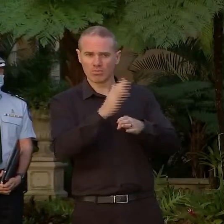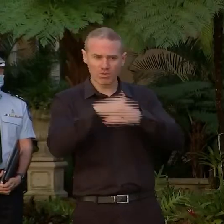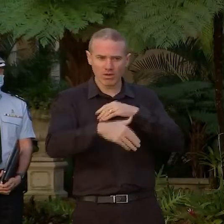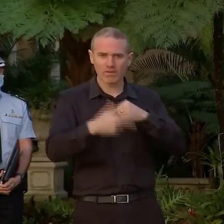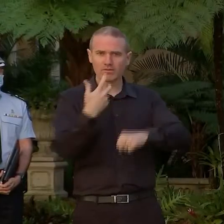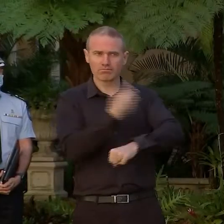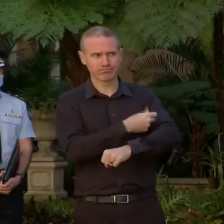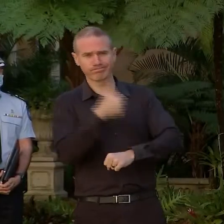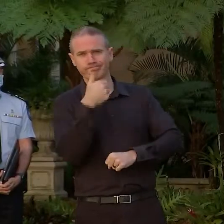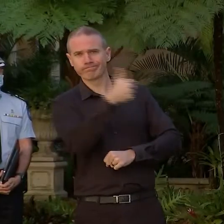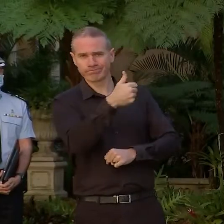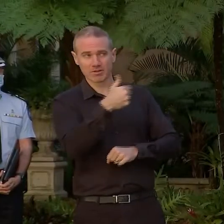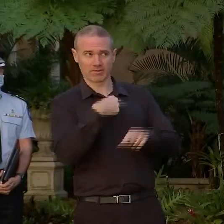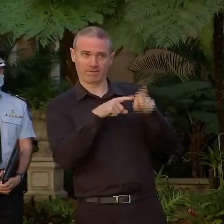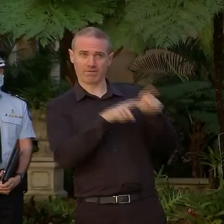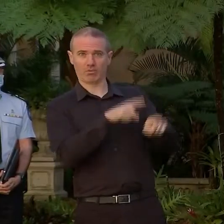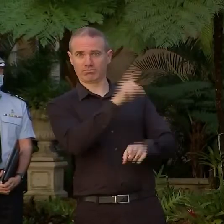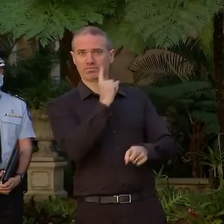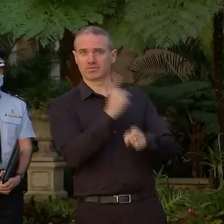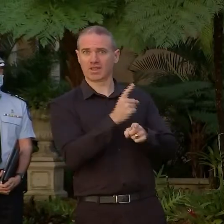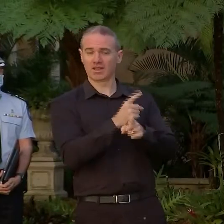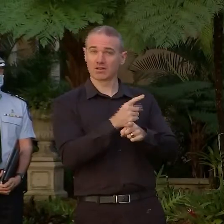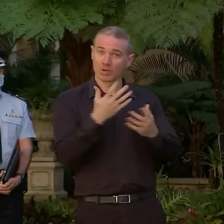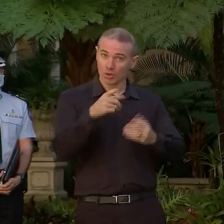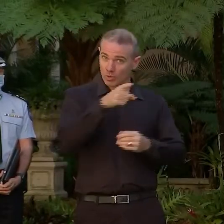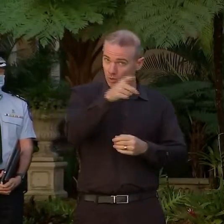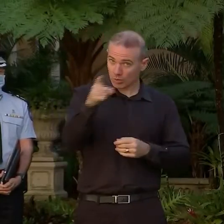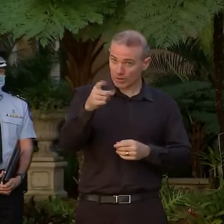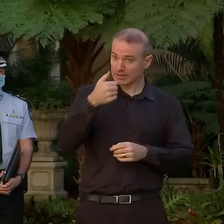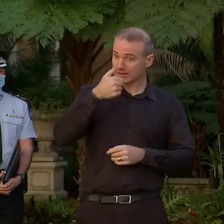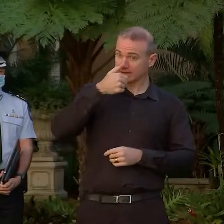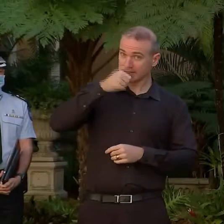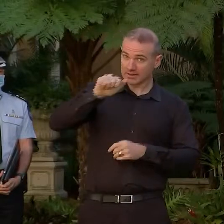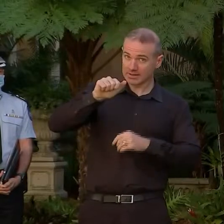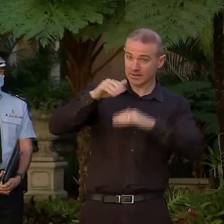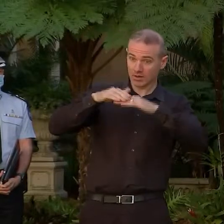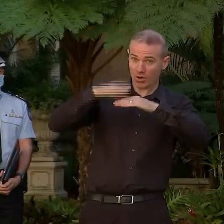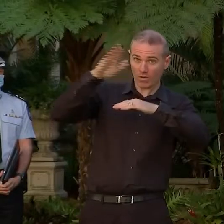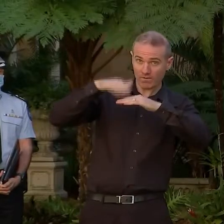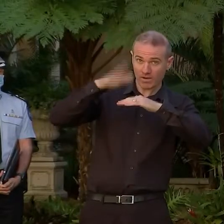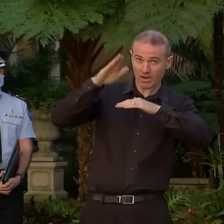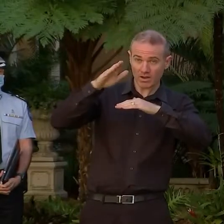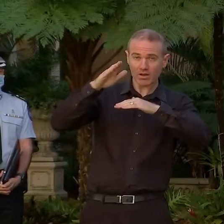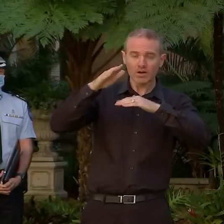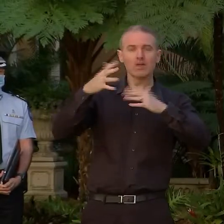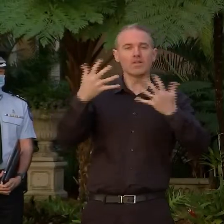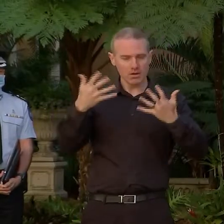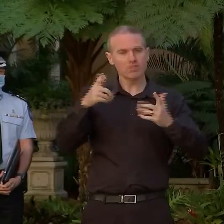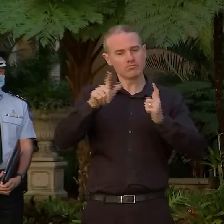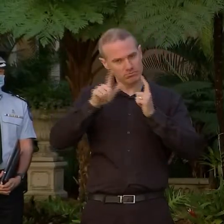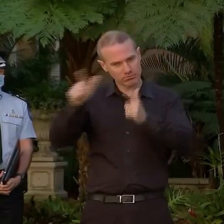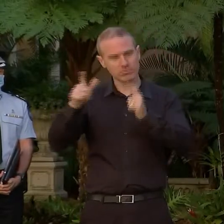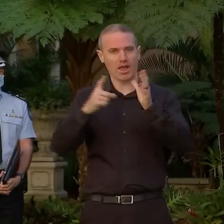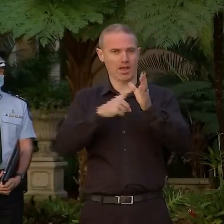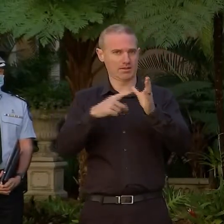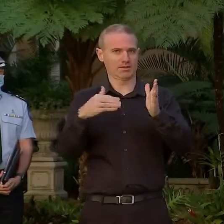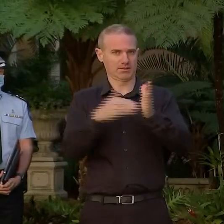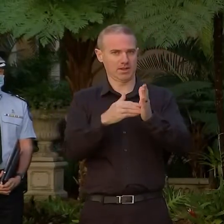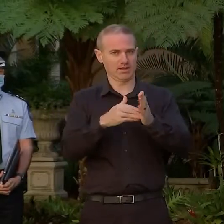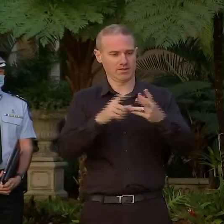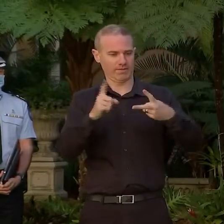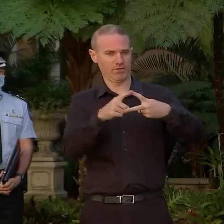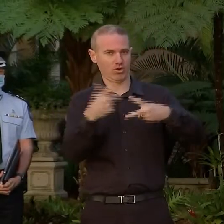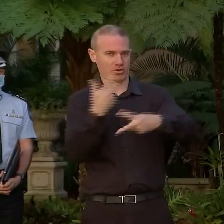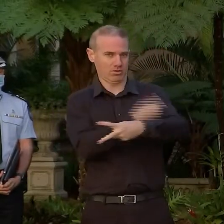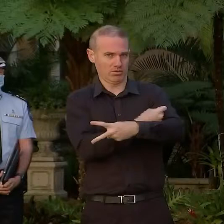are 60 years of age or older, it is critical that you go and get that first dose of AstraZeneca if